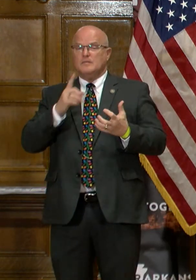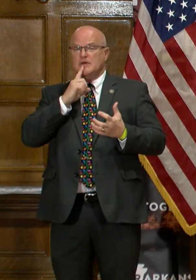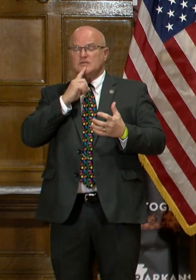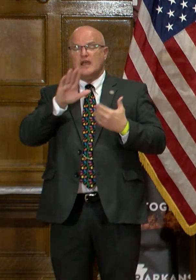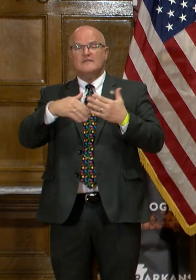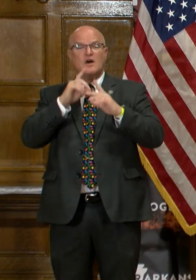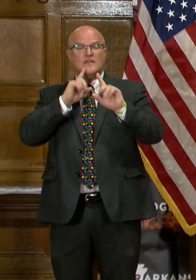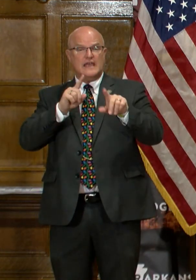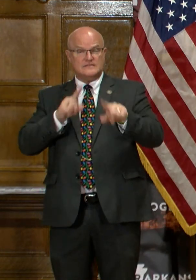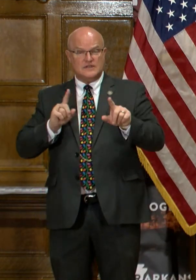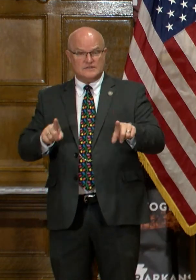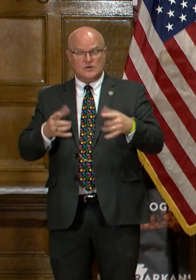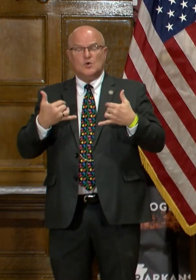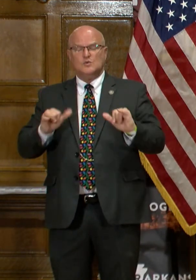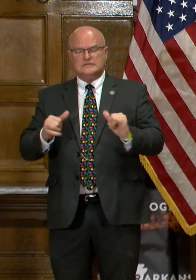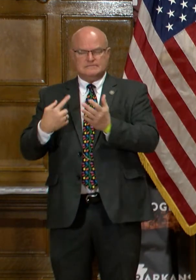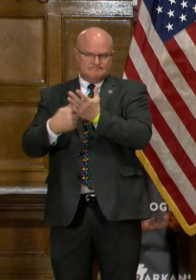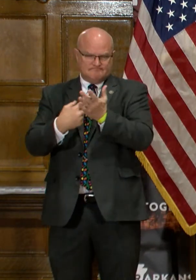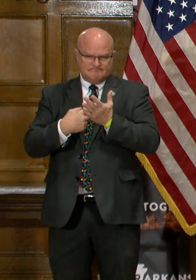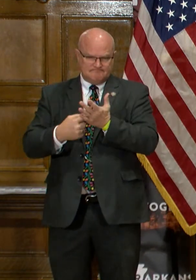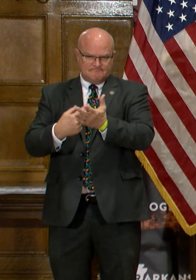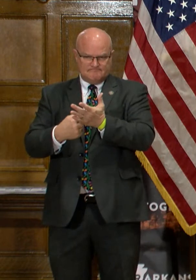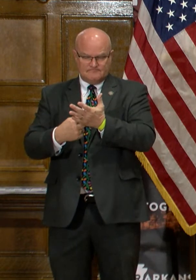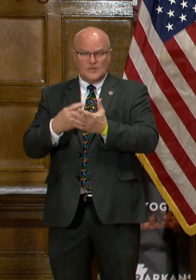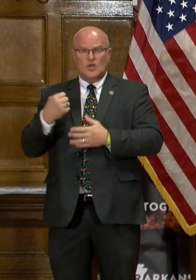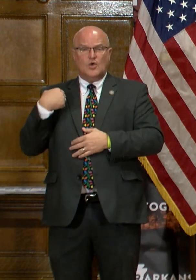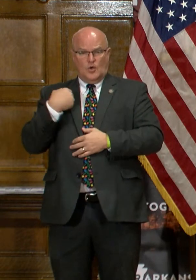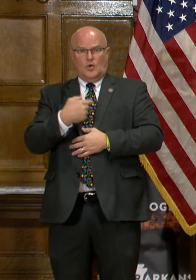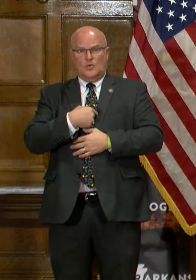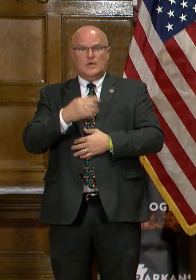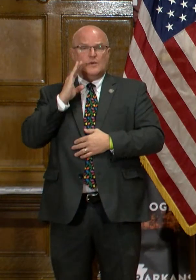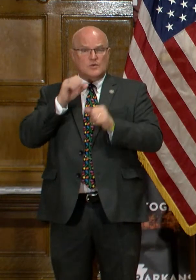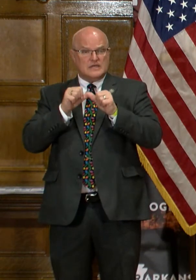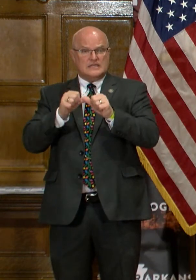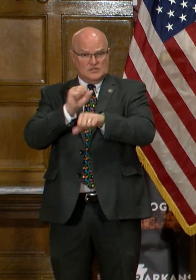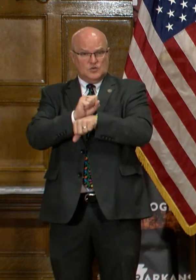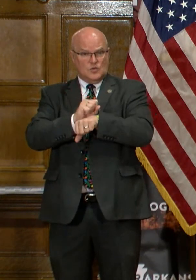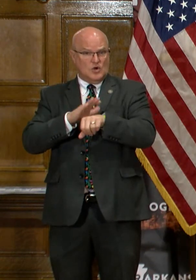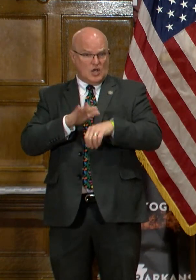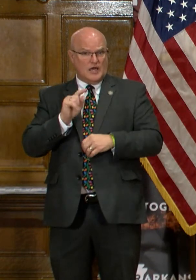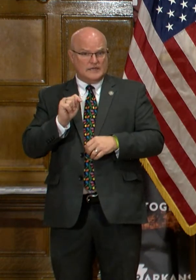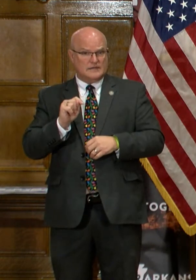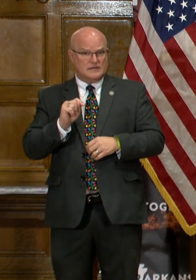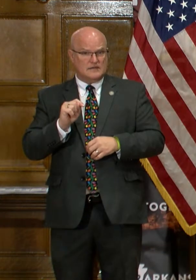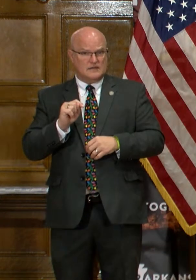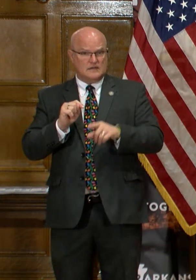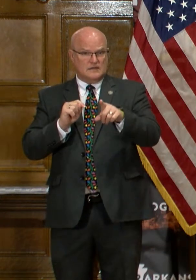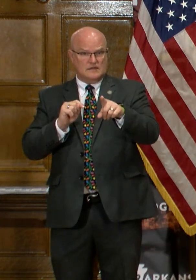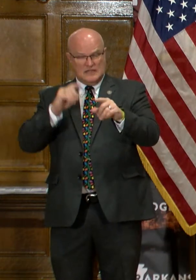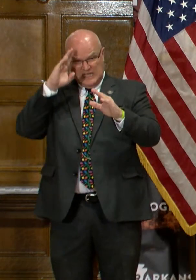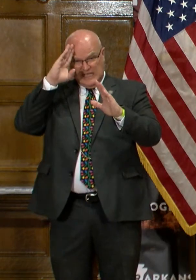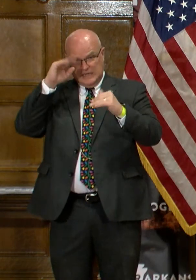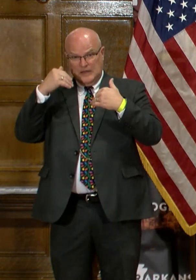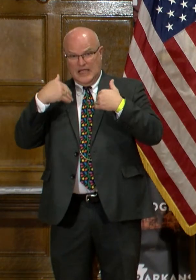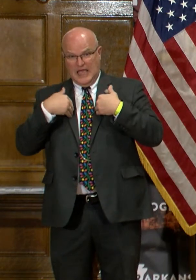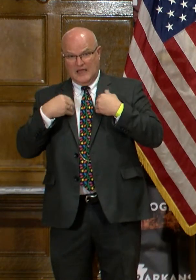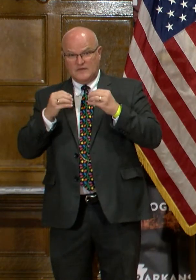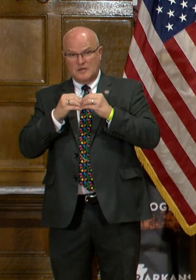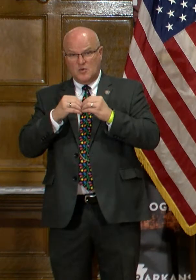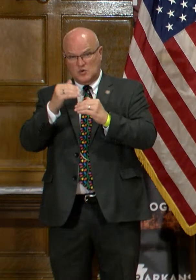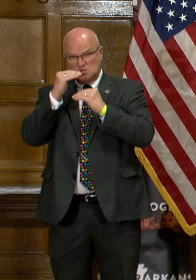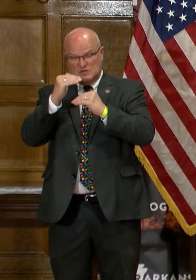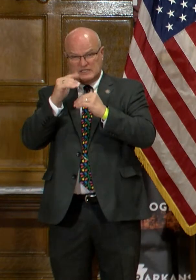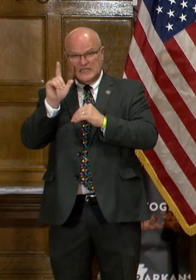those answers. We're still weighing this, and so we're going to continue to work on it. Do you anticipate having more